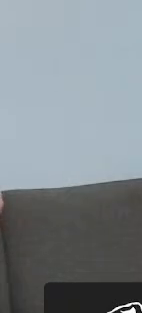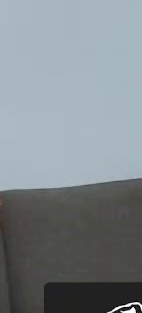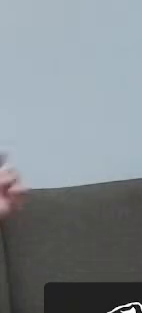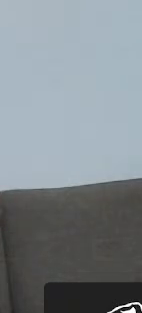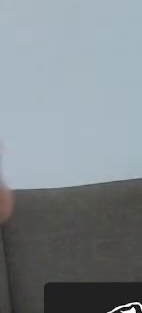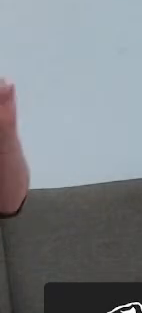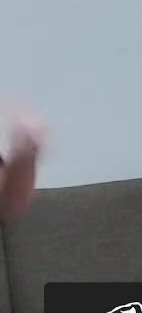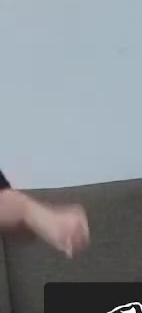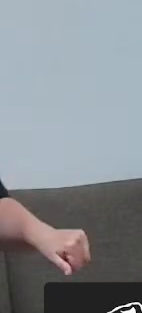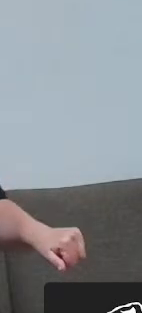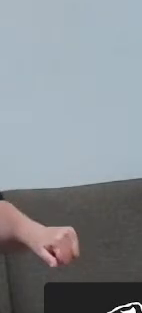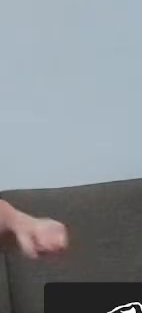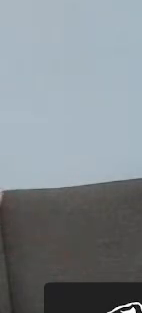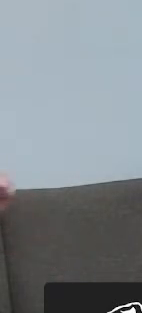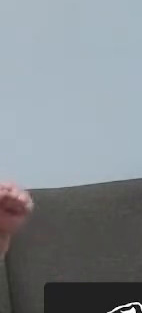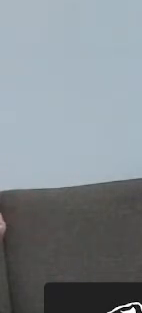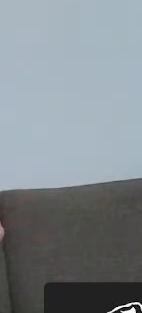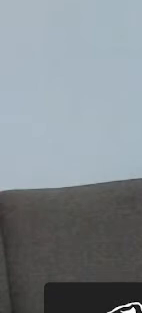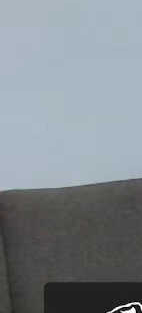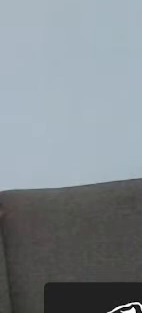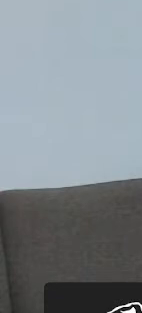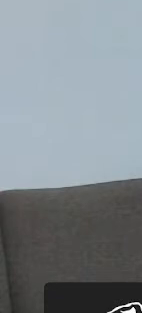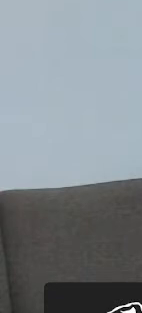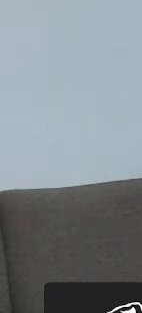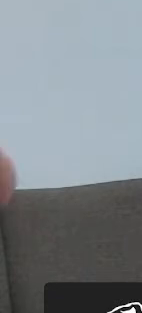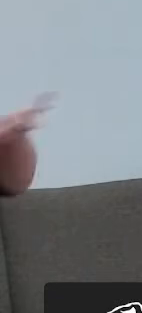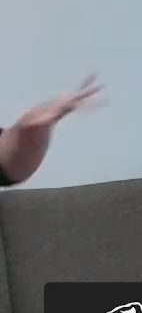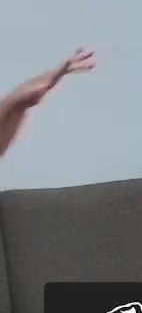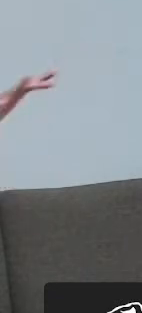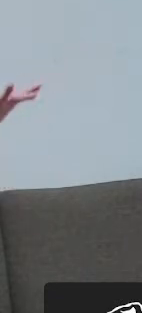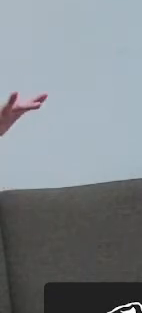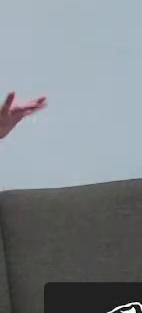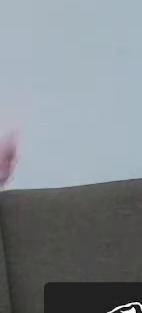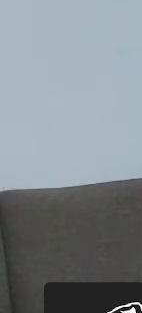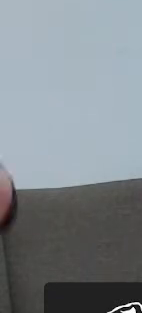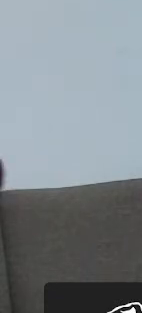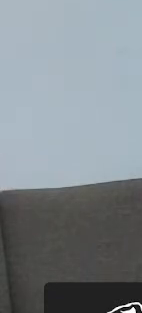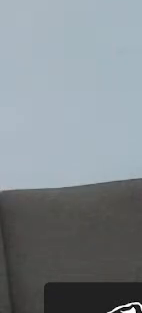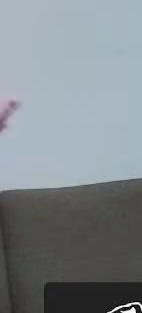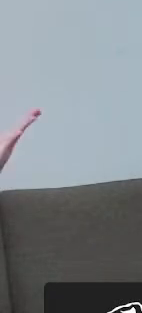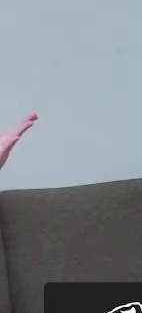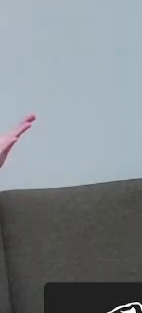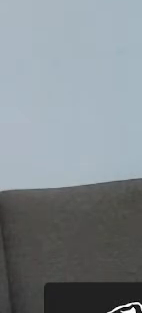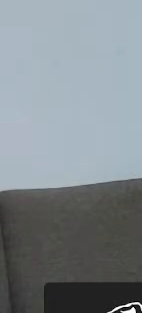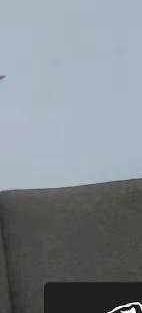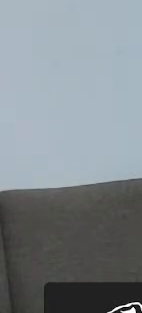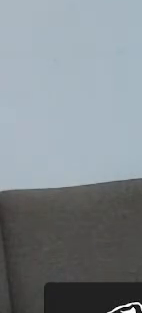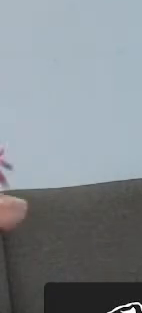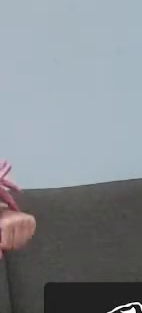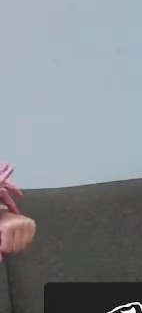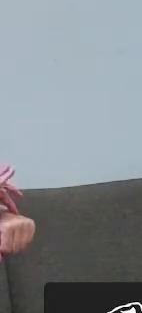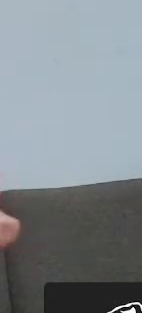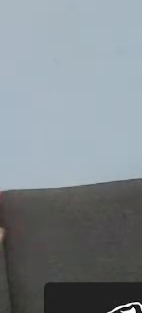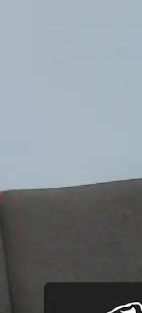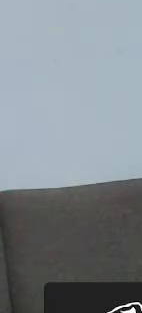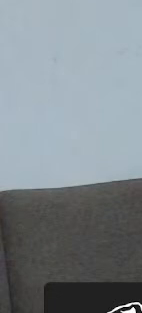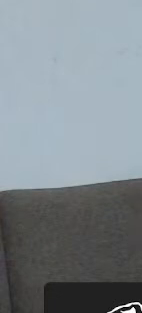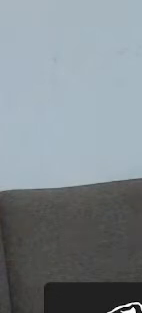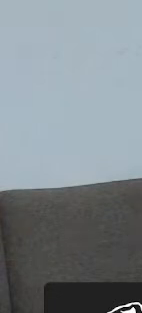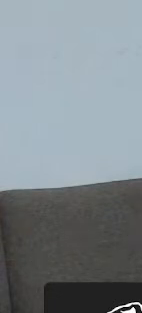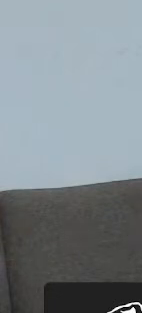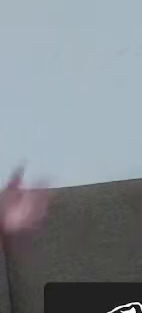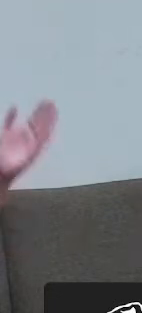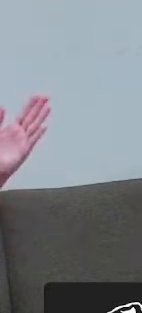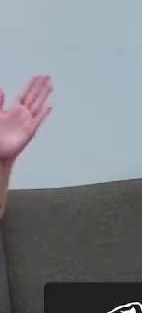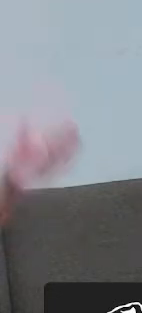can manage it, amen, we've got to make a joyful noise unto the Lord, all the earth. It's not just for